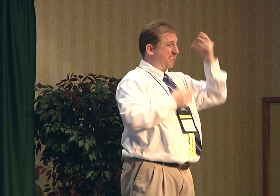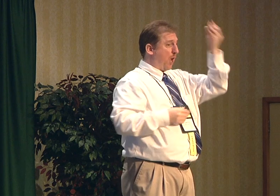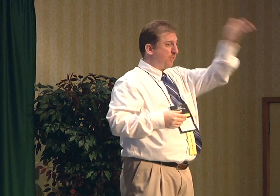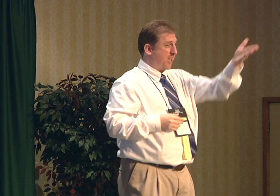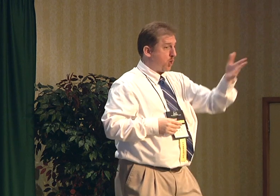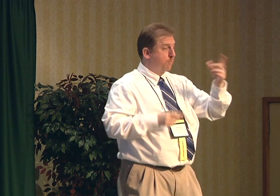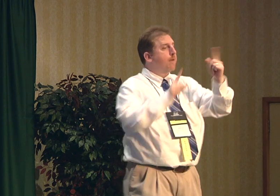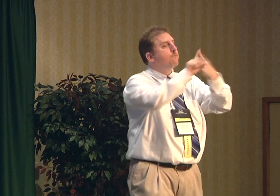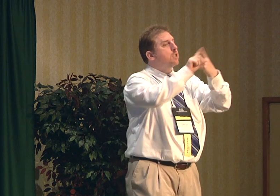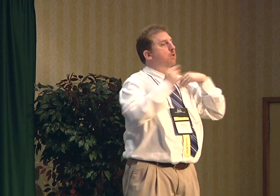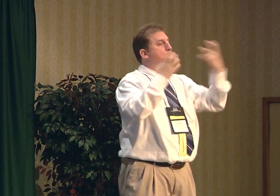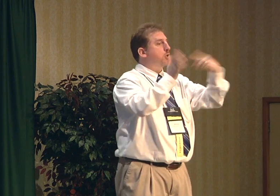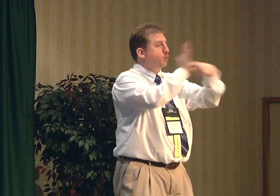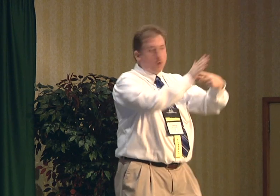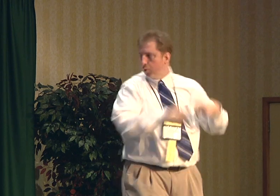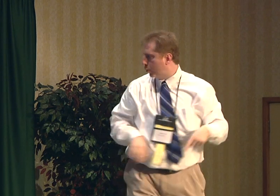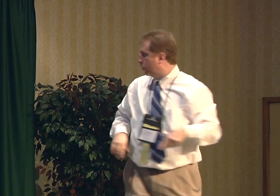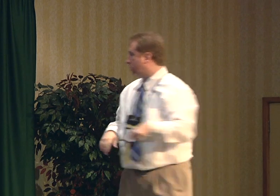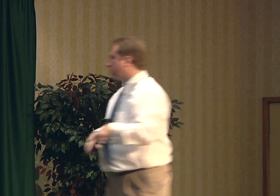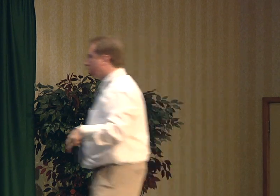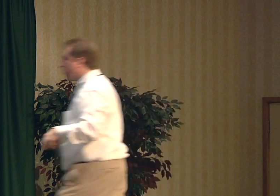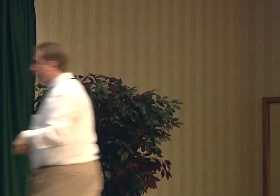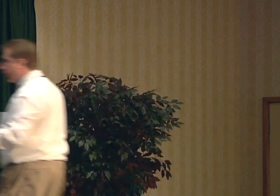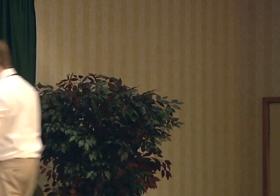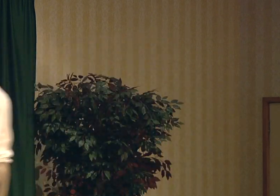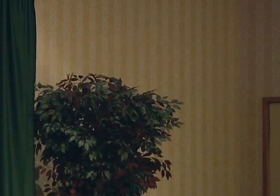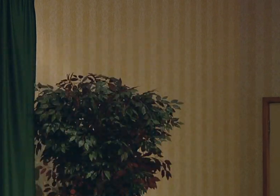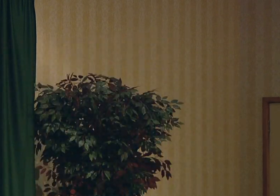So I'm going to show you what research is like, but first I wanted to show you.